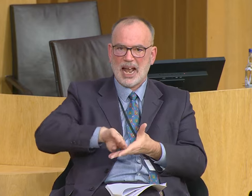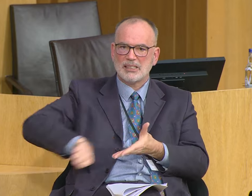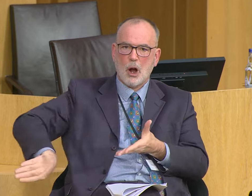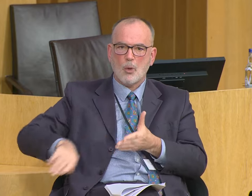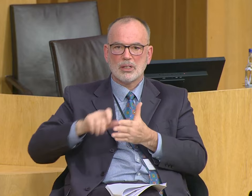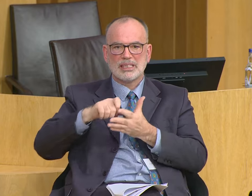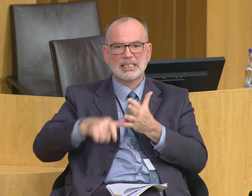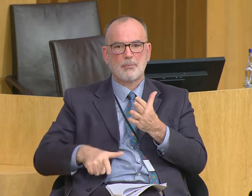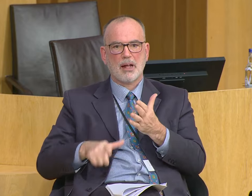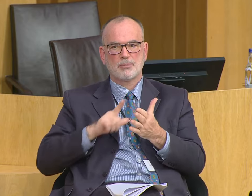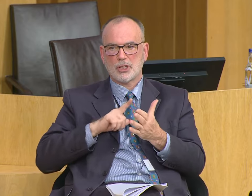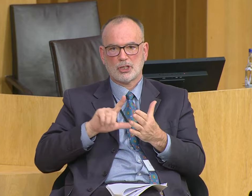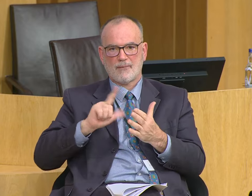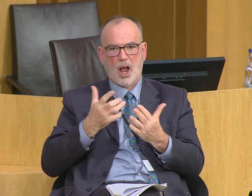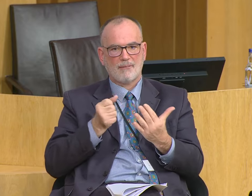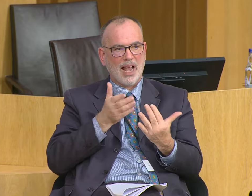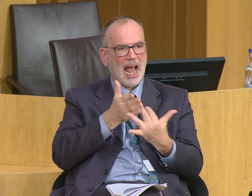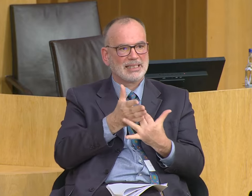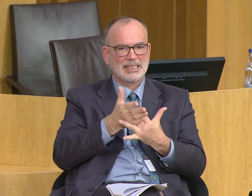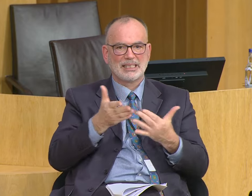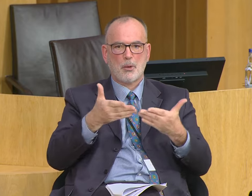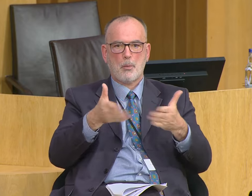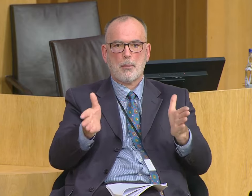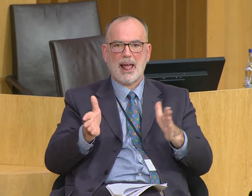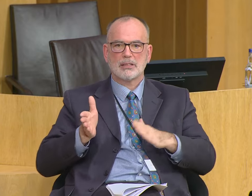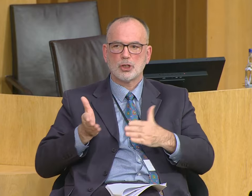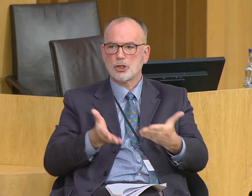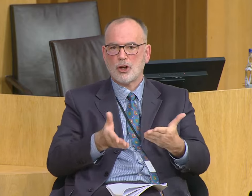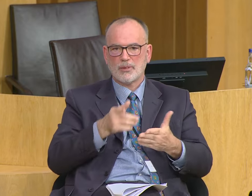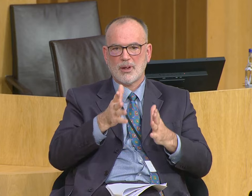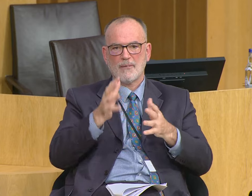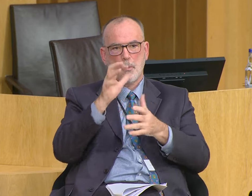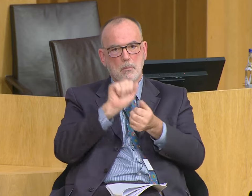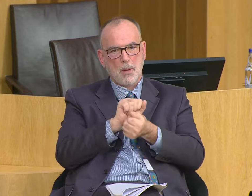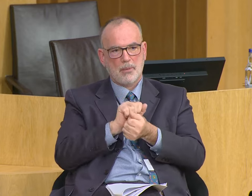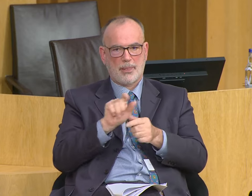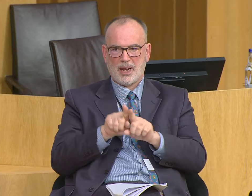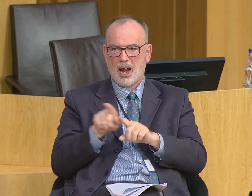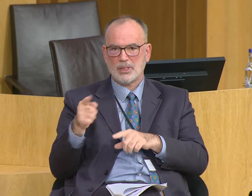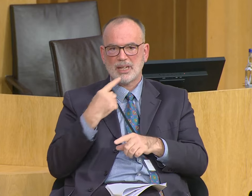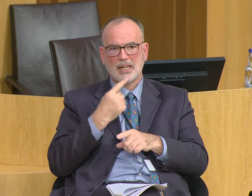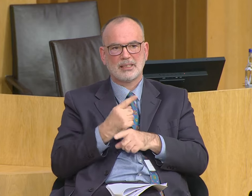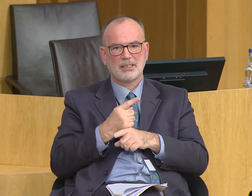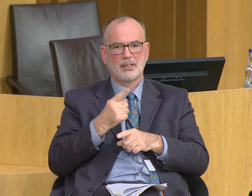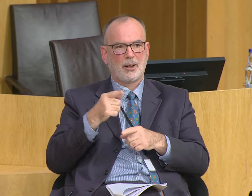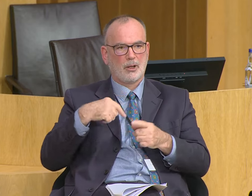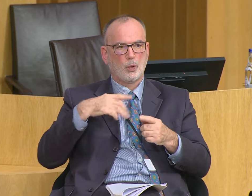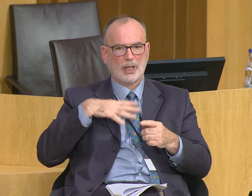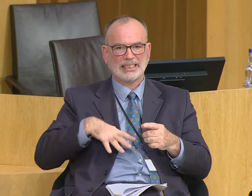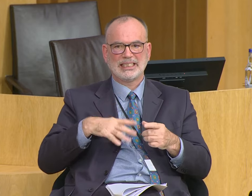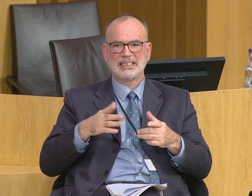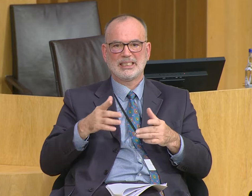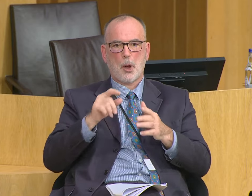in terms of the transport. There's not enough disability funding to help with that access towards services. So really want to make